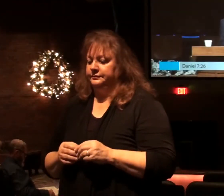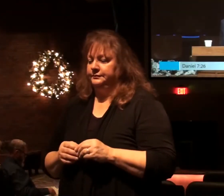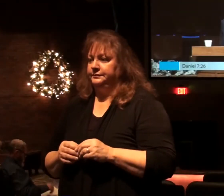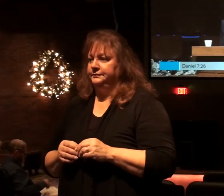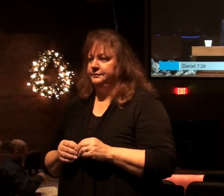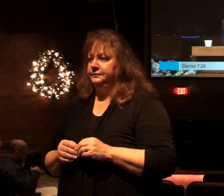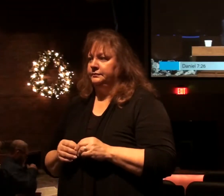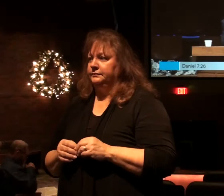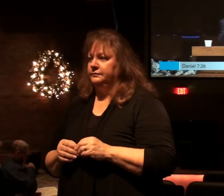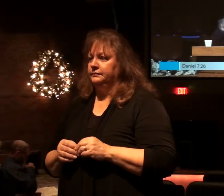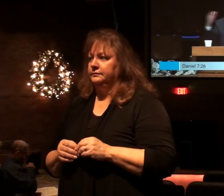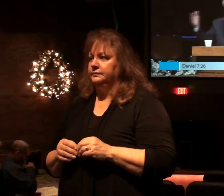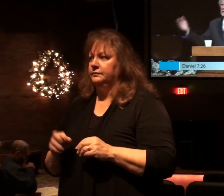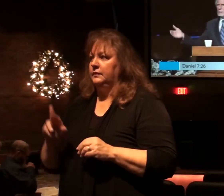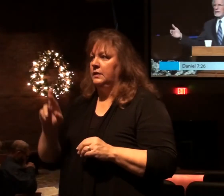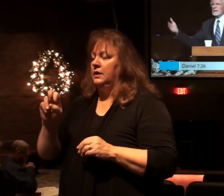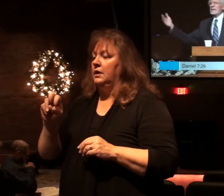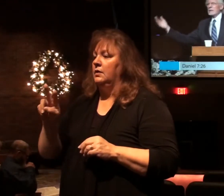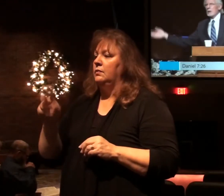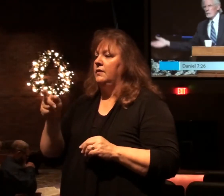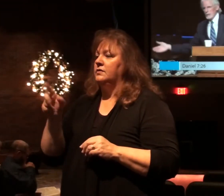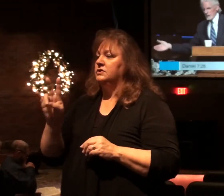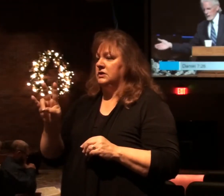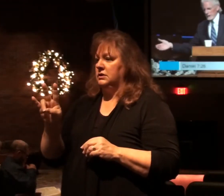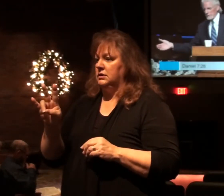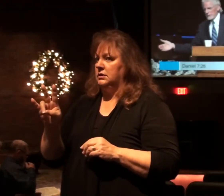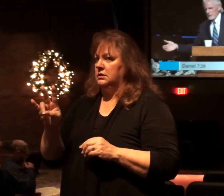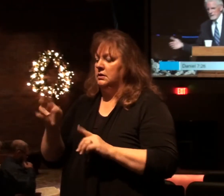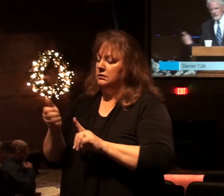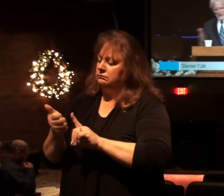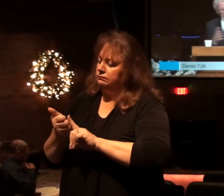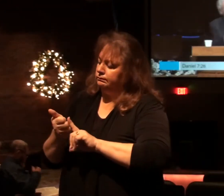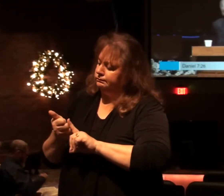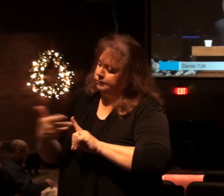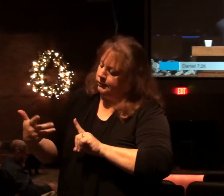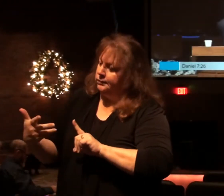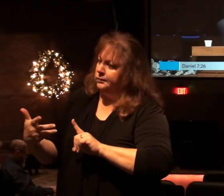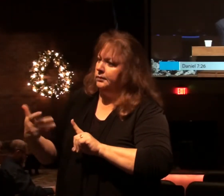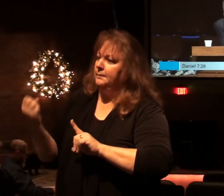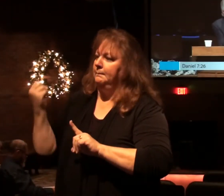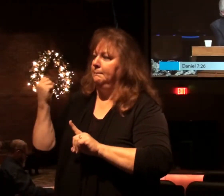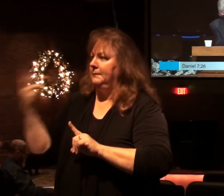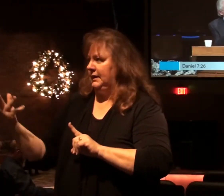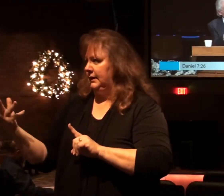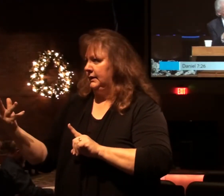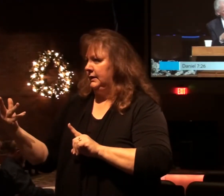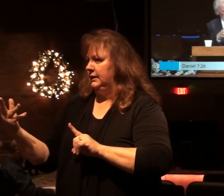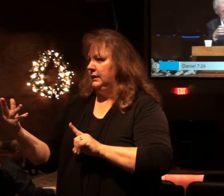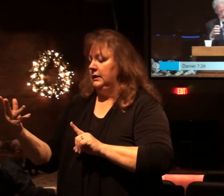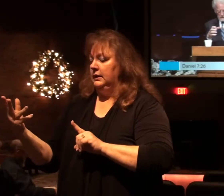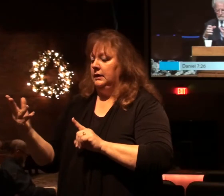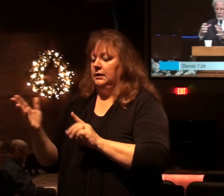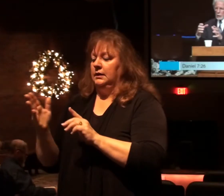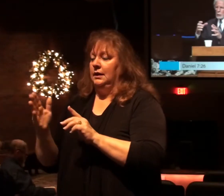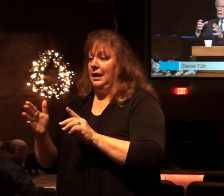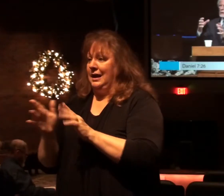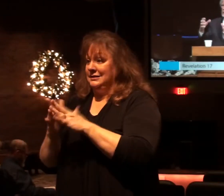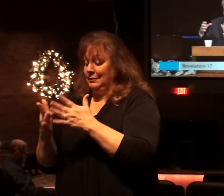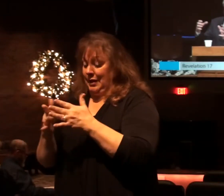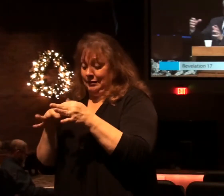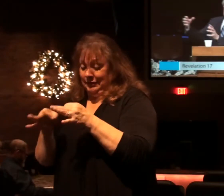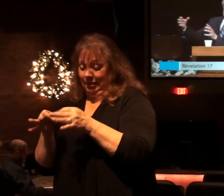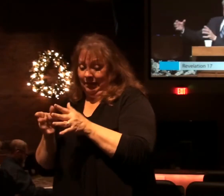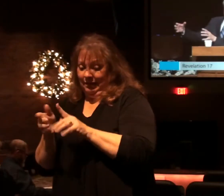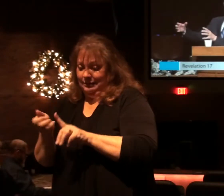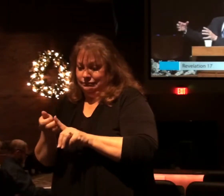chapter 17, because chapter 17 is where you get the most detail. You see, as Scripture progressively unfolds,